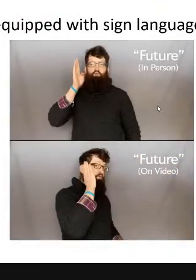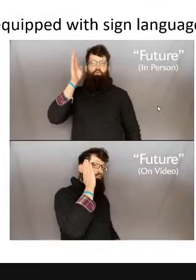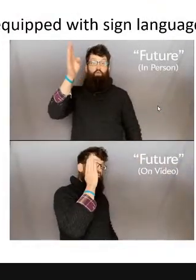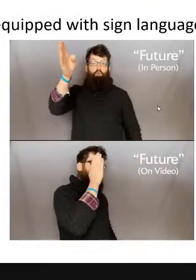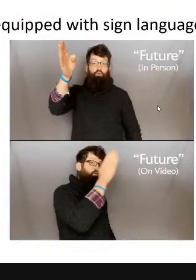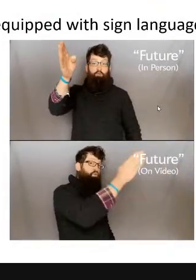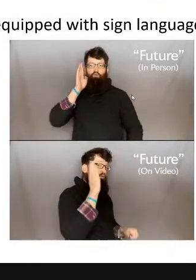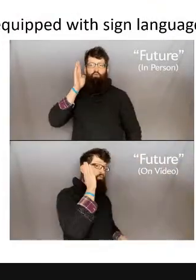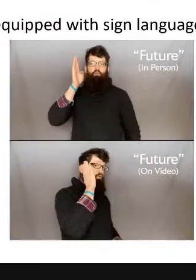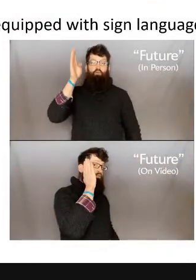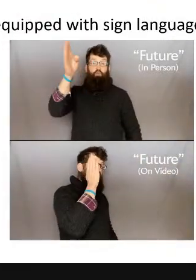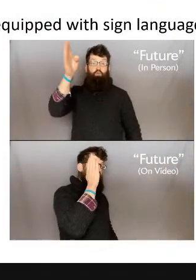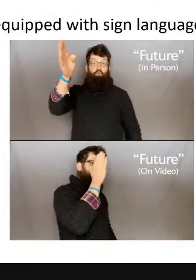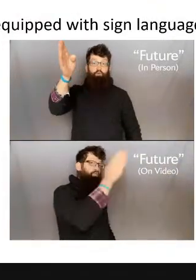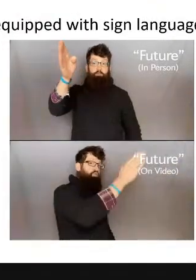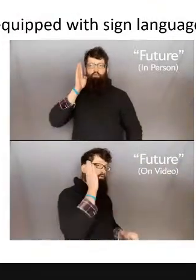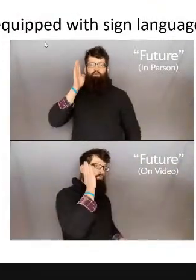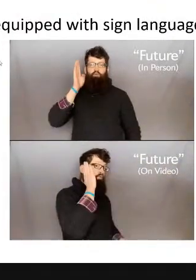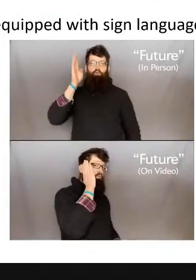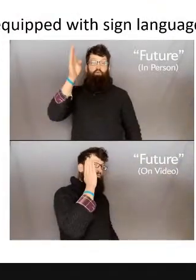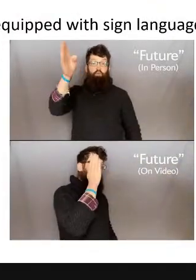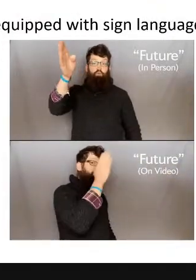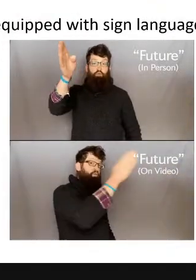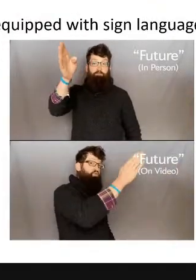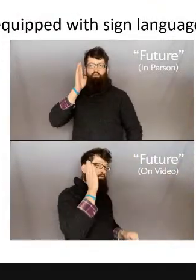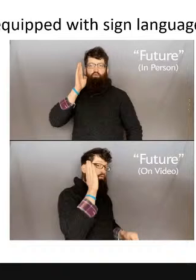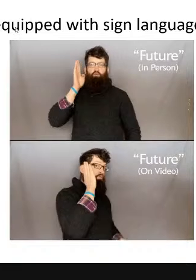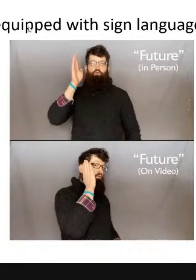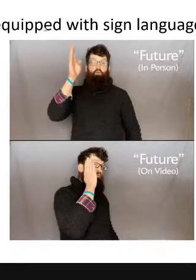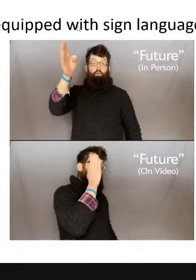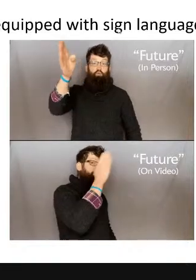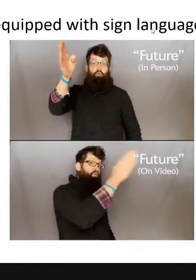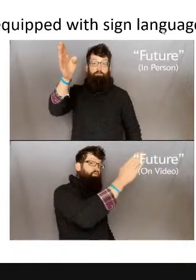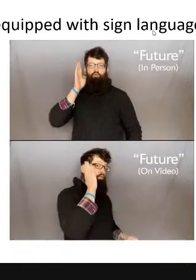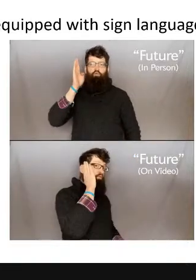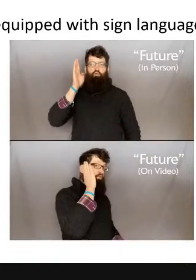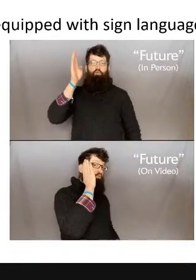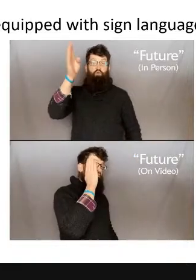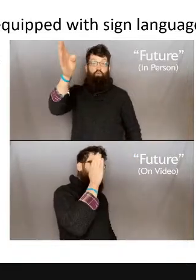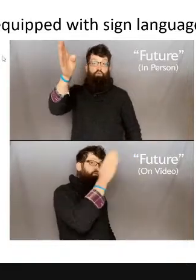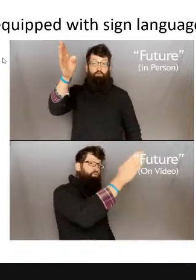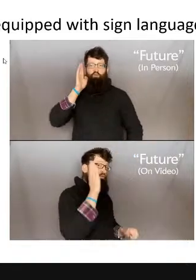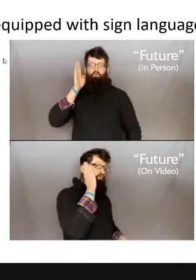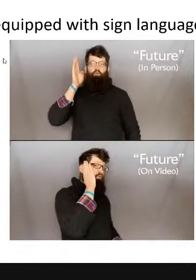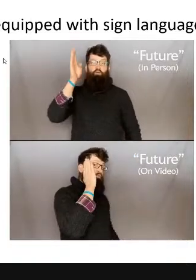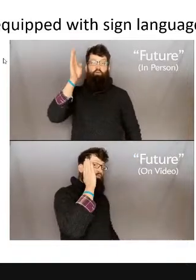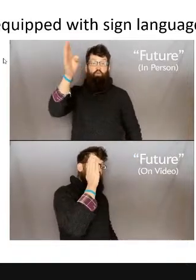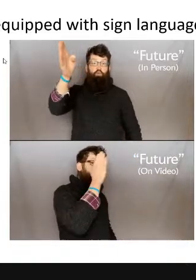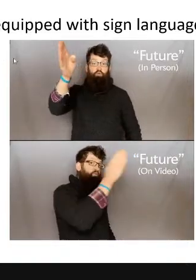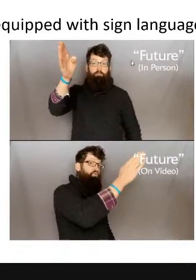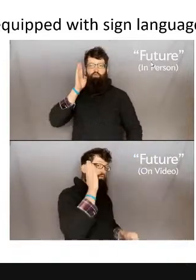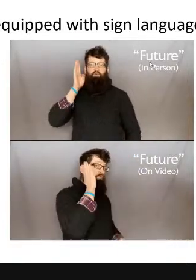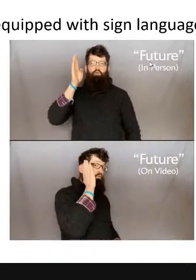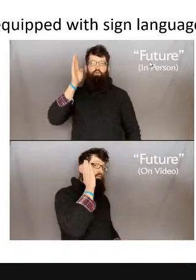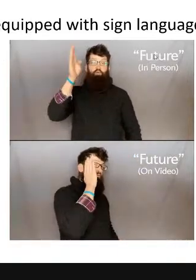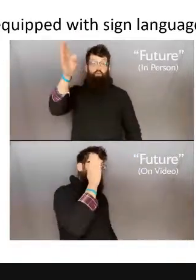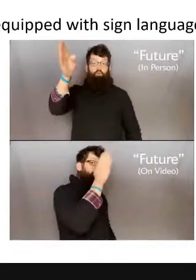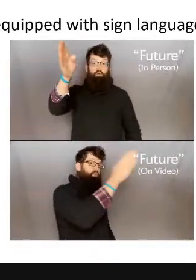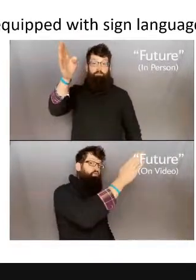So now these emerging technologies coming up, Google Classes equipped with sign language interpreters. Like if the person is talking